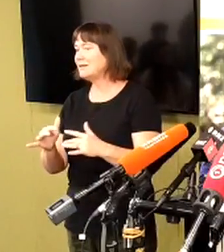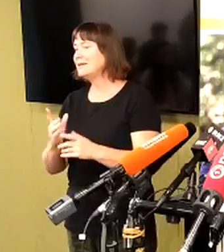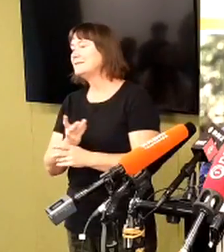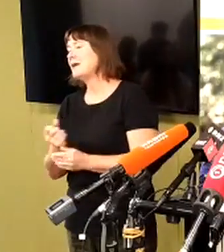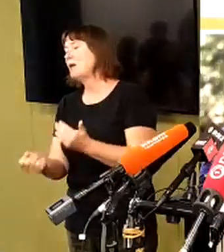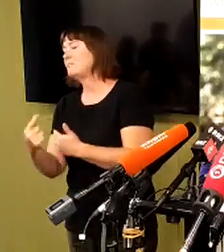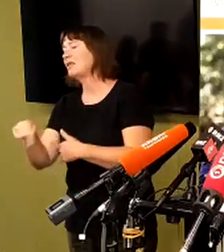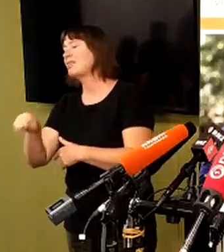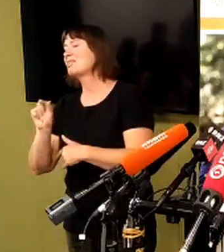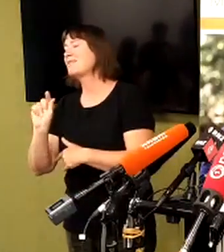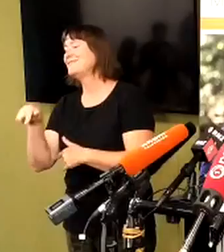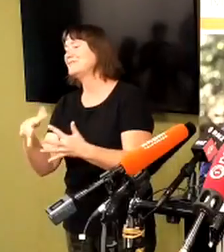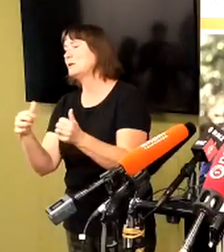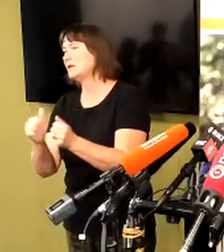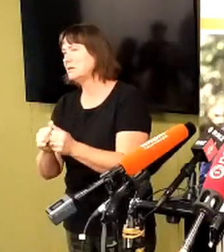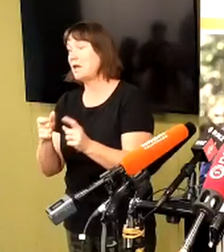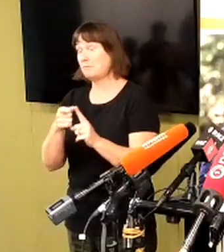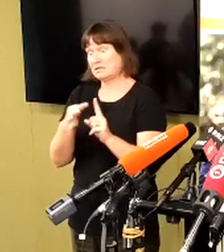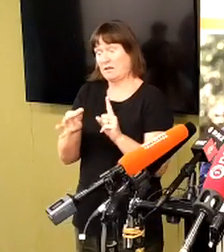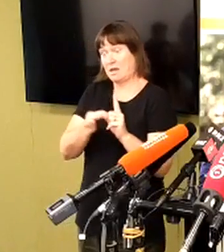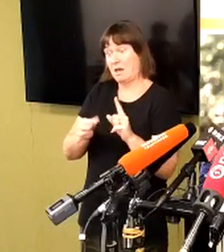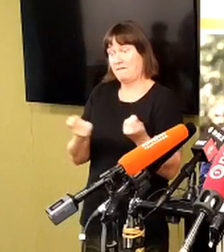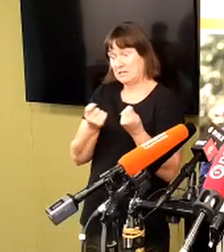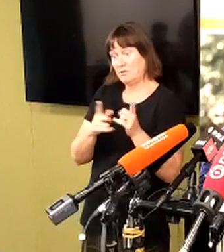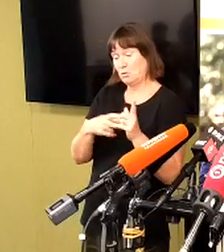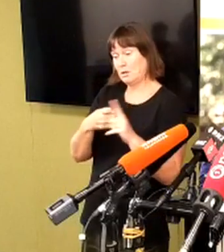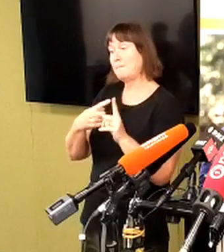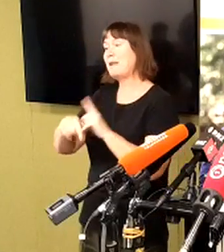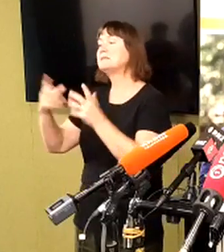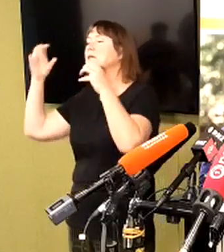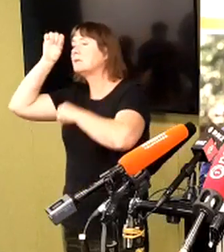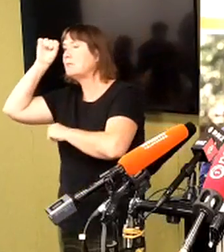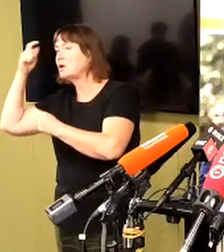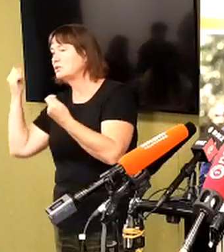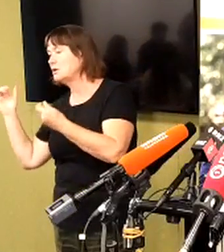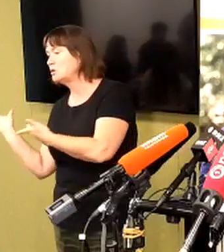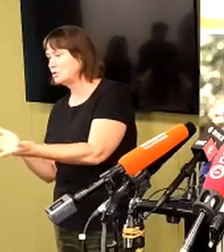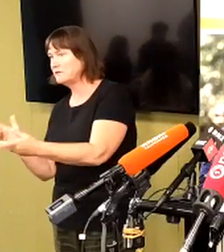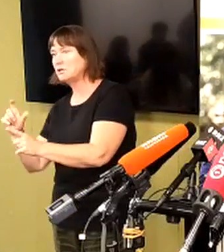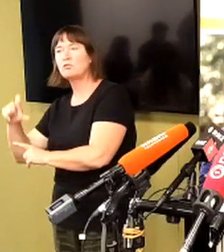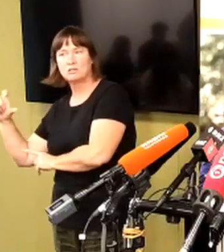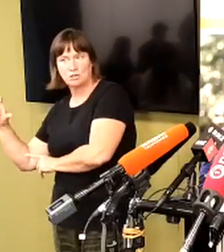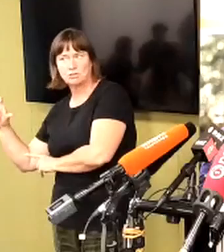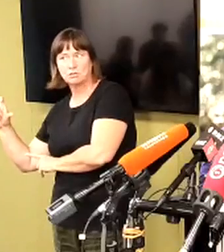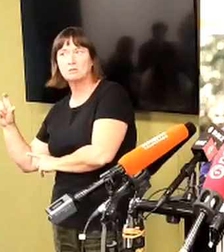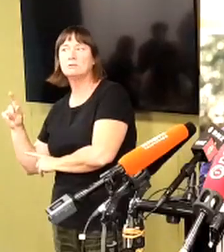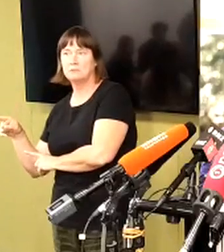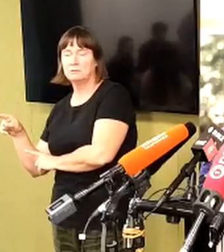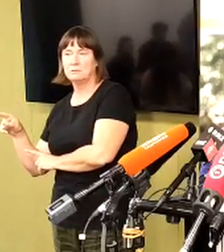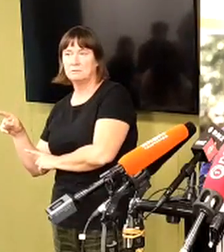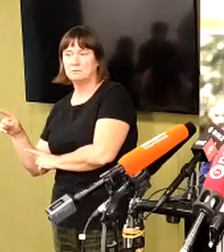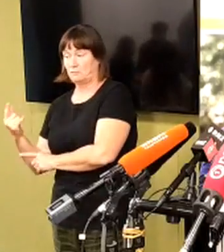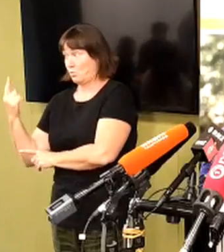like the Pacifica Festival in Auckland and the commemoration service down in Christchurch on Sunday to mark